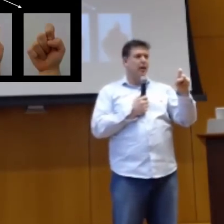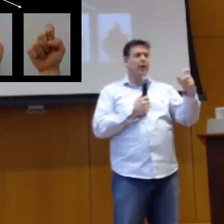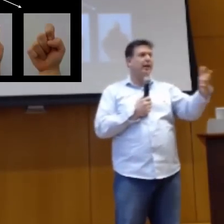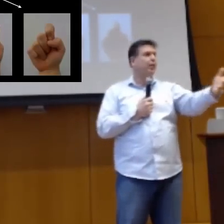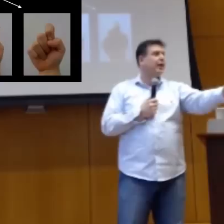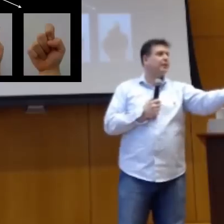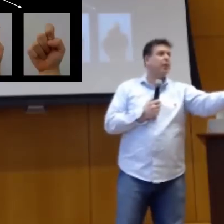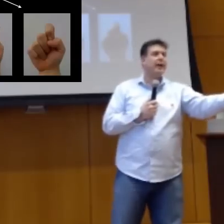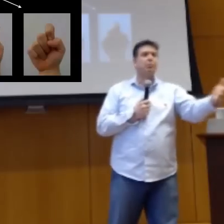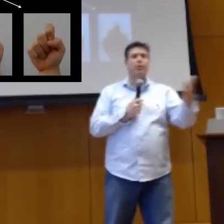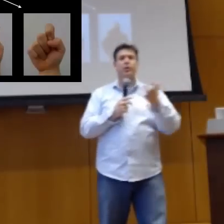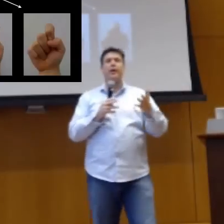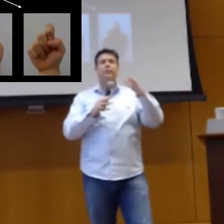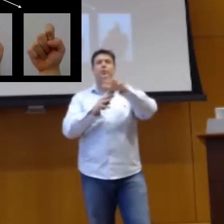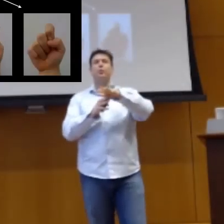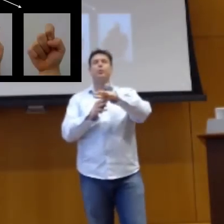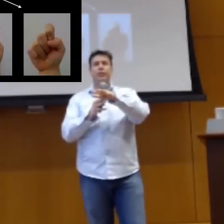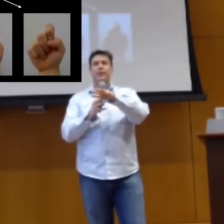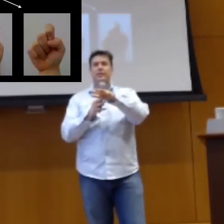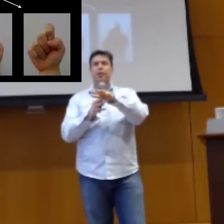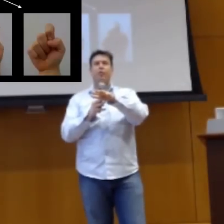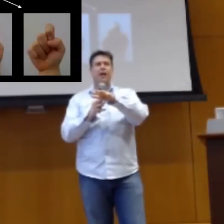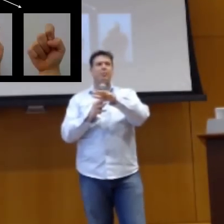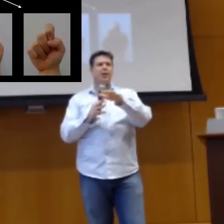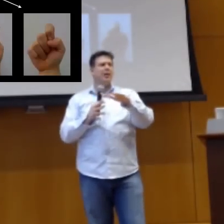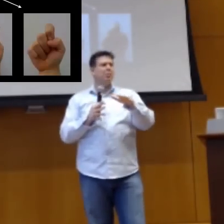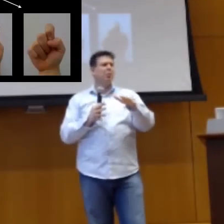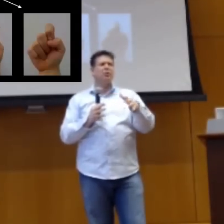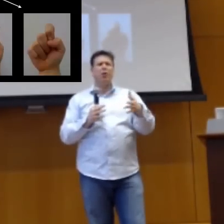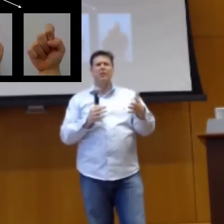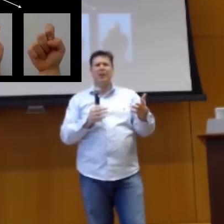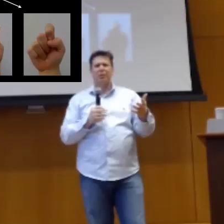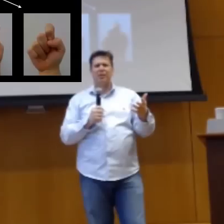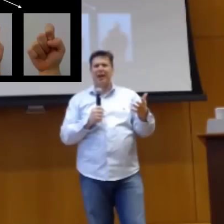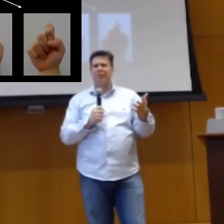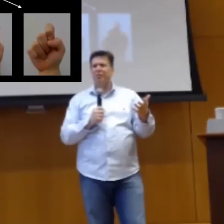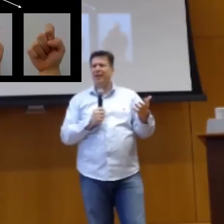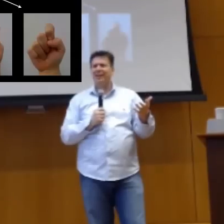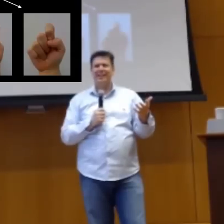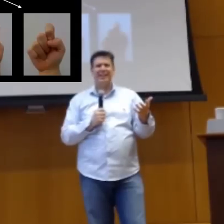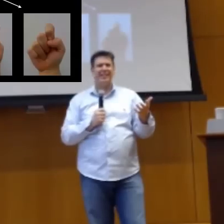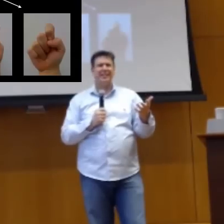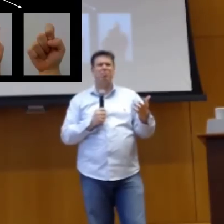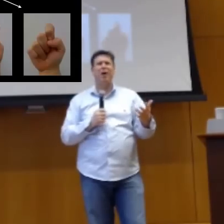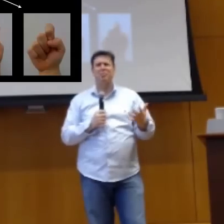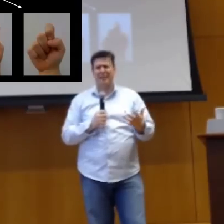Okay, now, it's possible that you could have two things that overlap. But would you want to do that with an alphabet? Probably